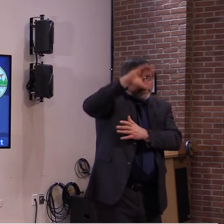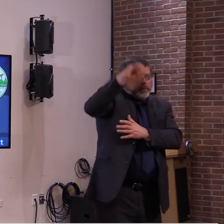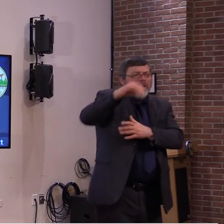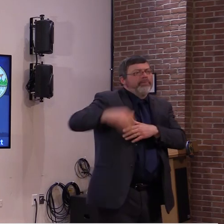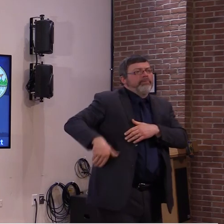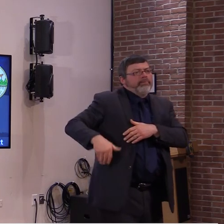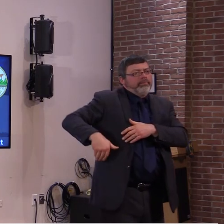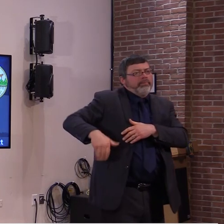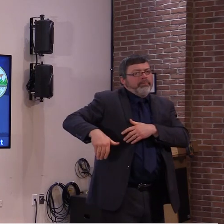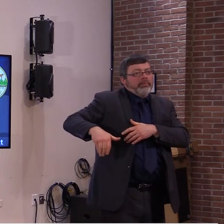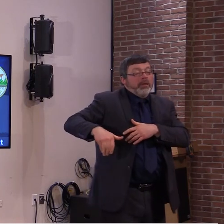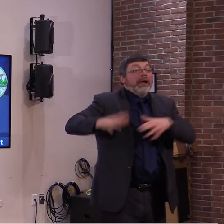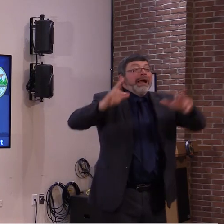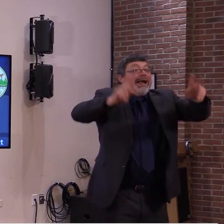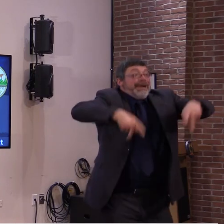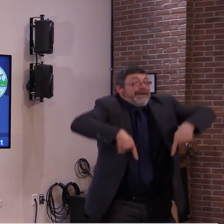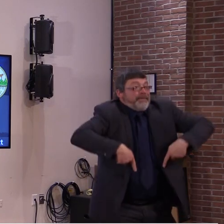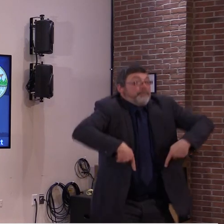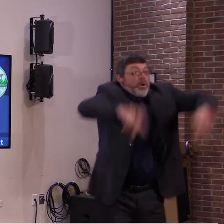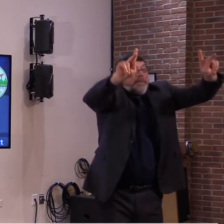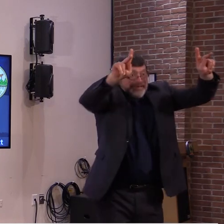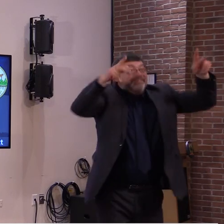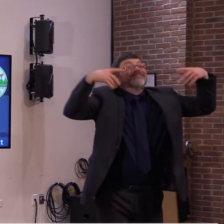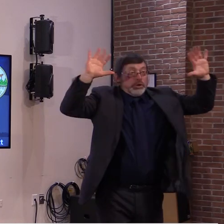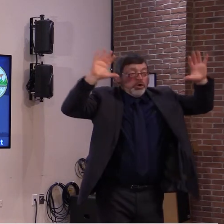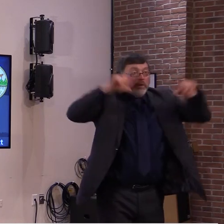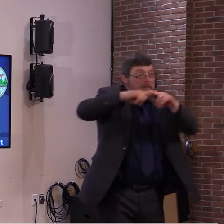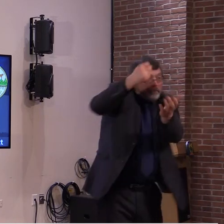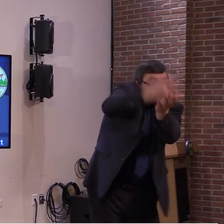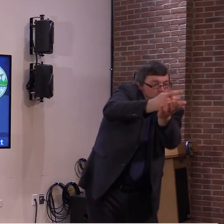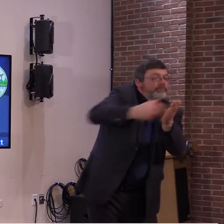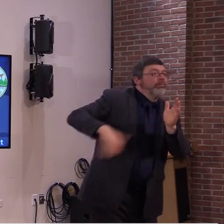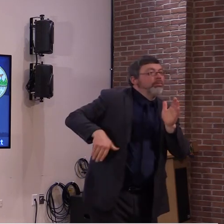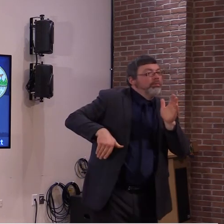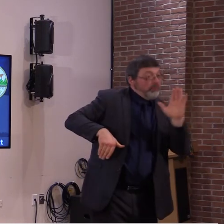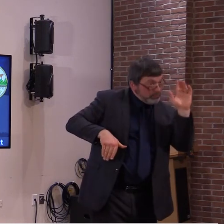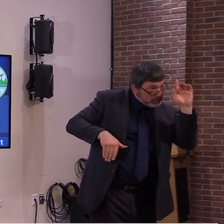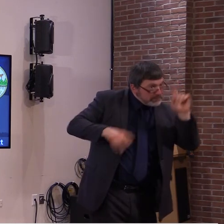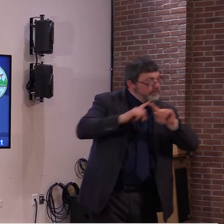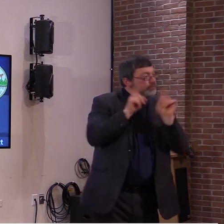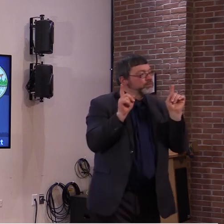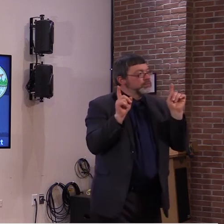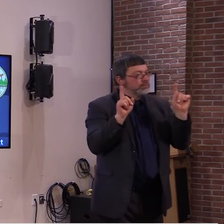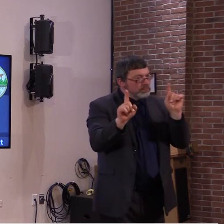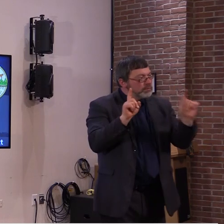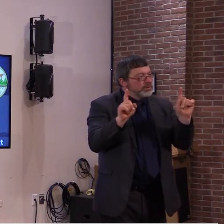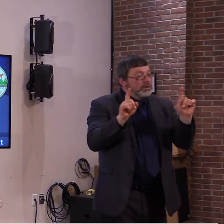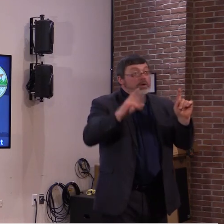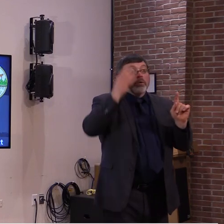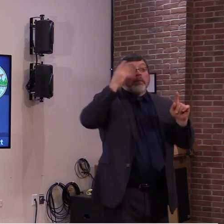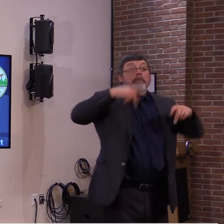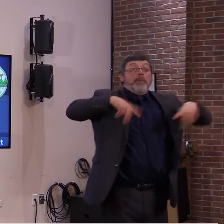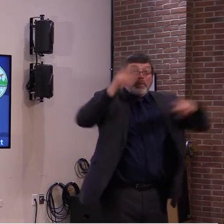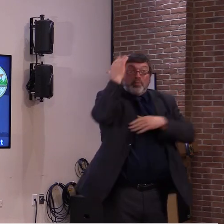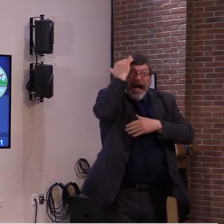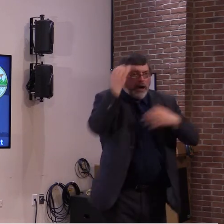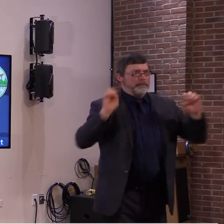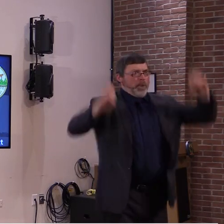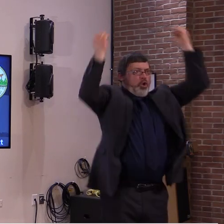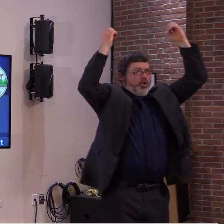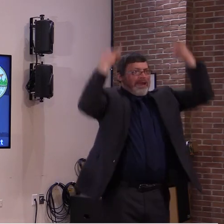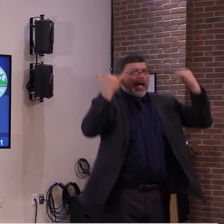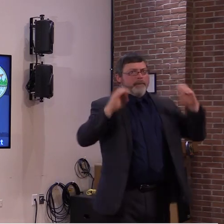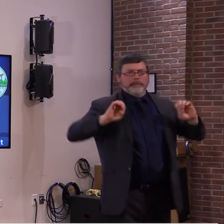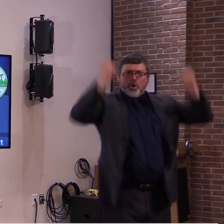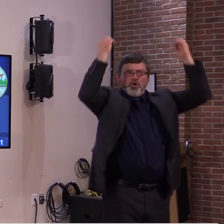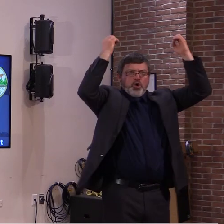down that are far less coercive and far more educational for those employees. You know, by and large, people who work in